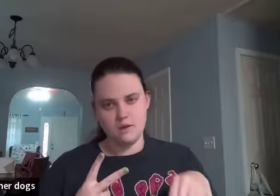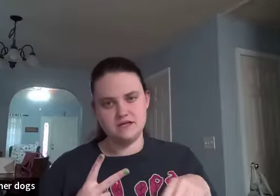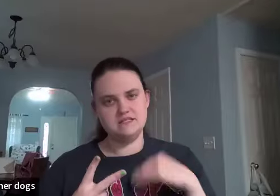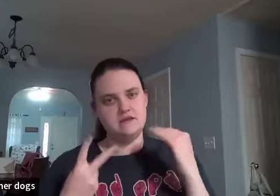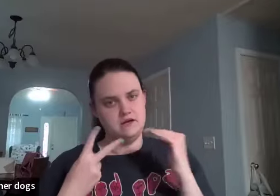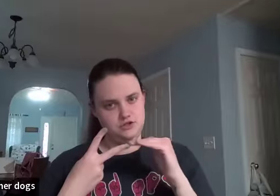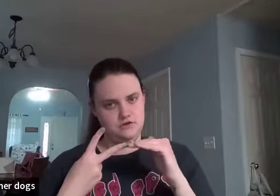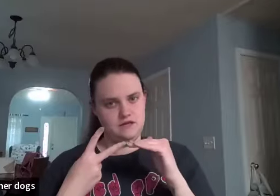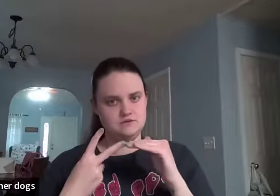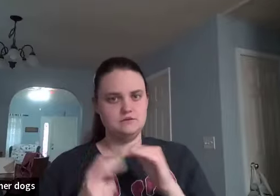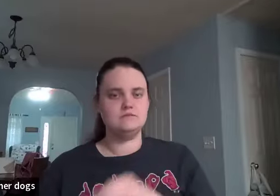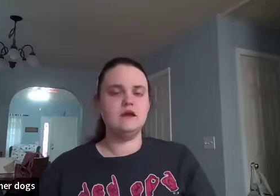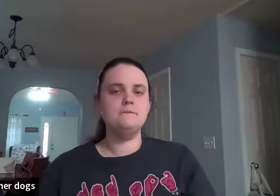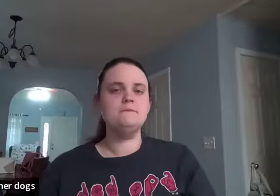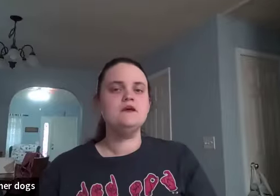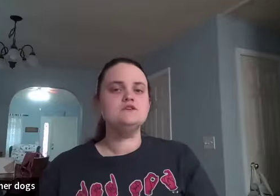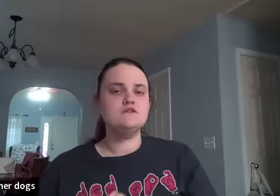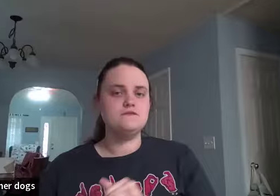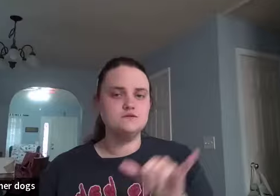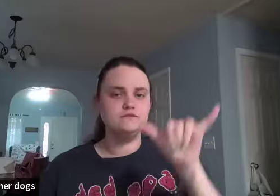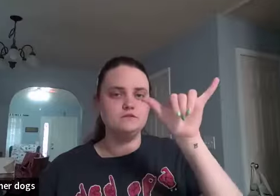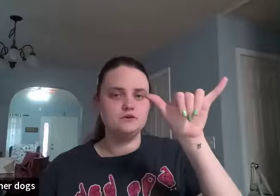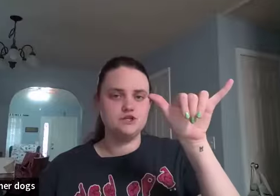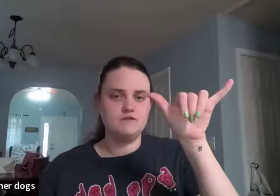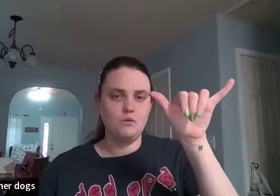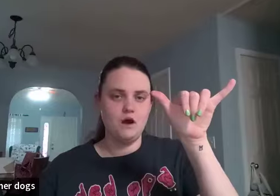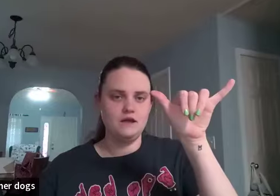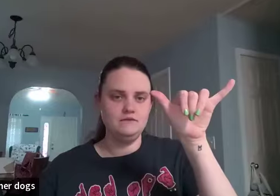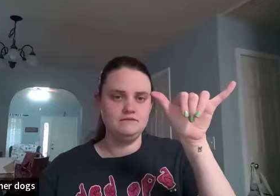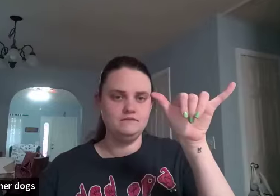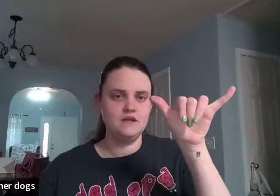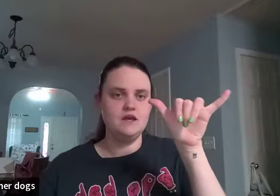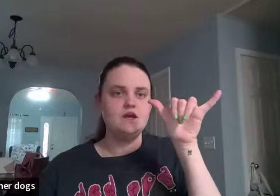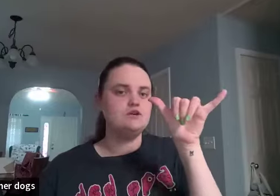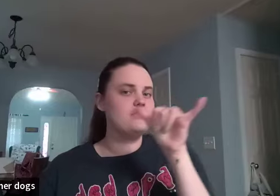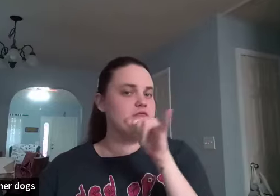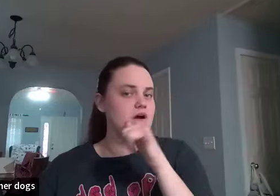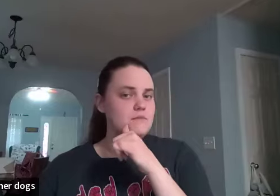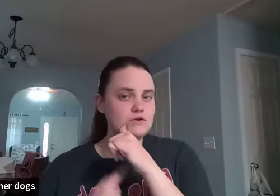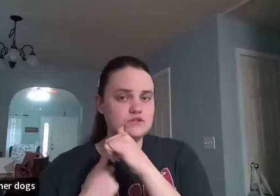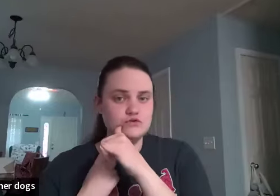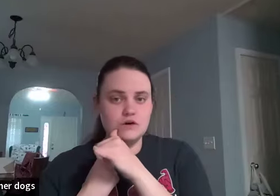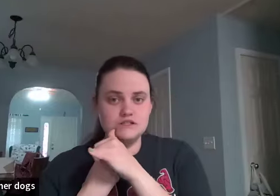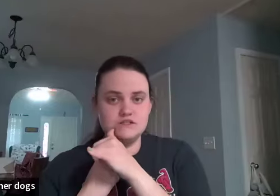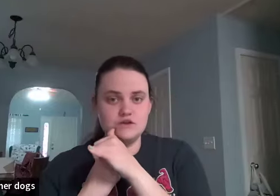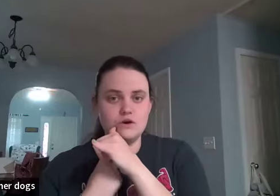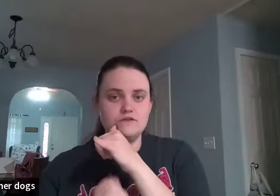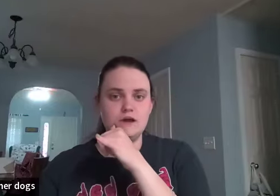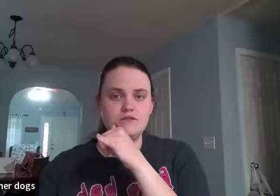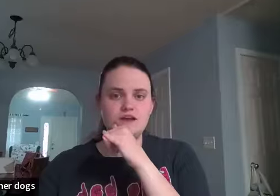common I see, and then I'll show you that next one. Okay. So the first one for rude is you have a Y. Your thumb goes across to the corner of your mouth and